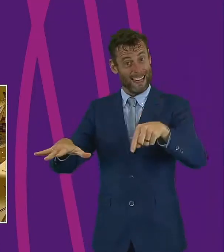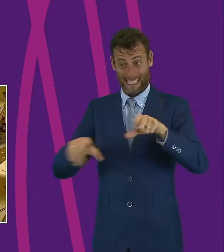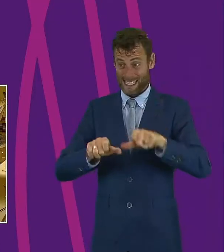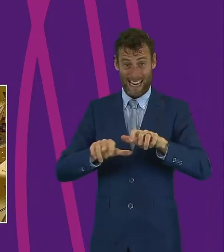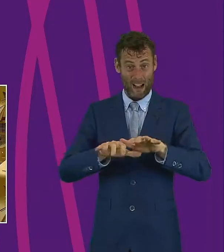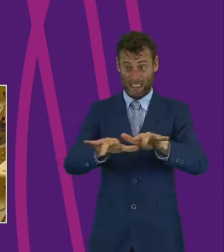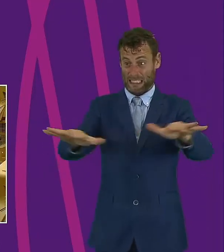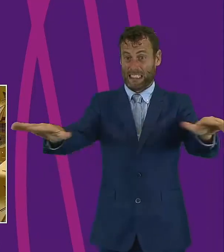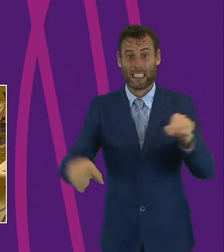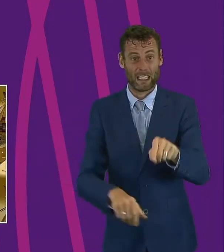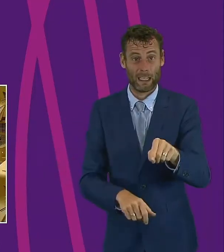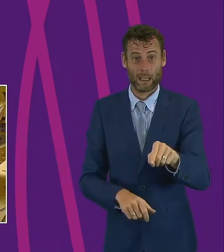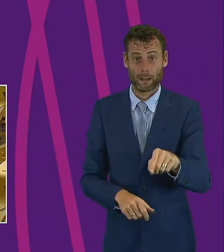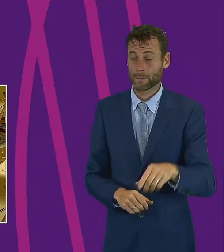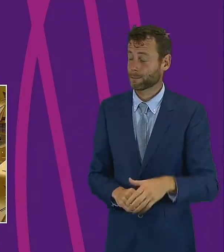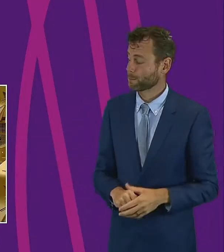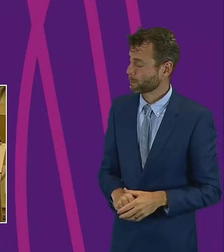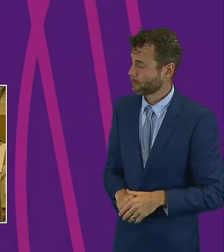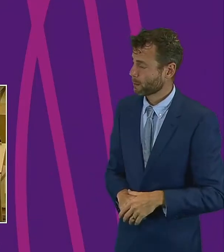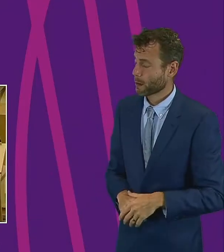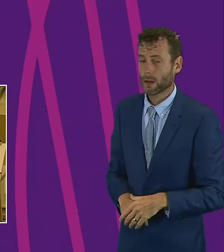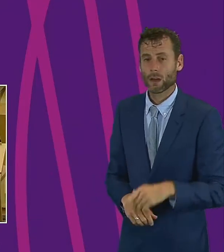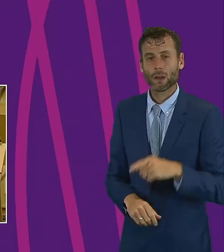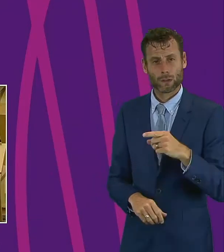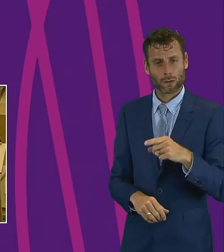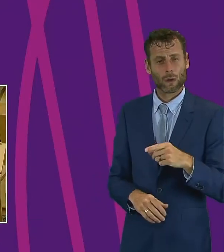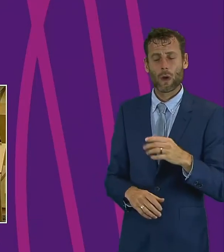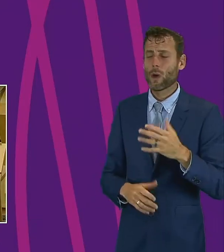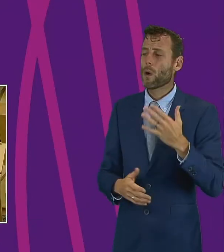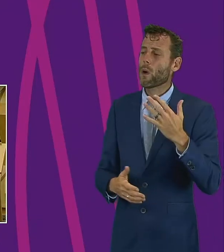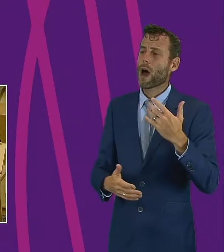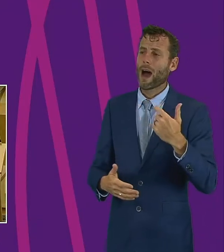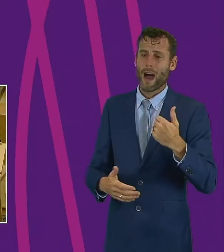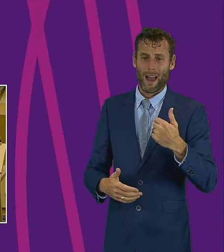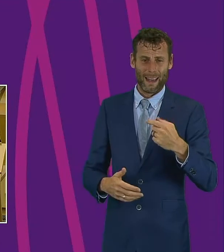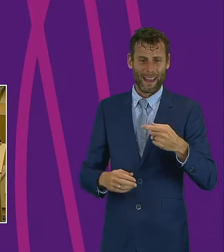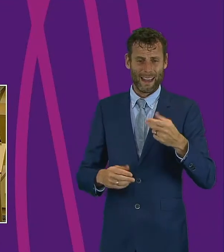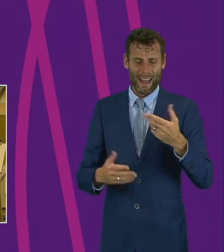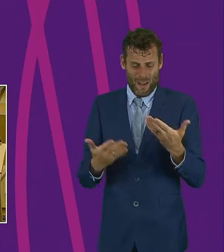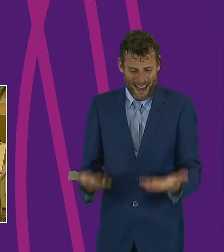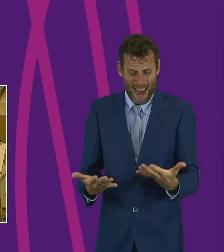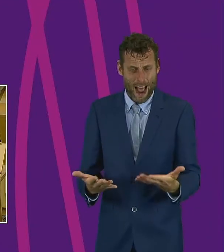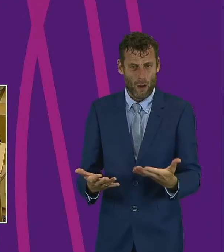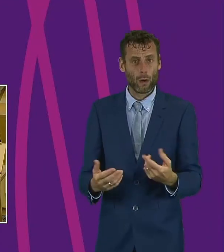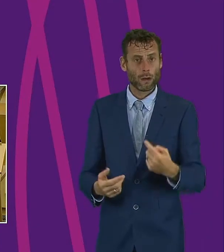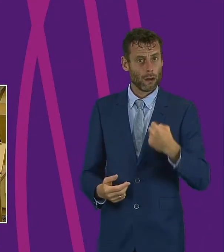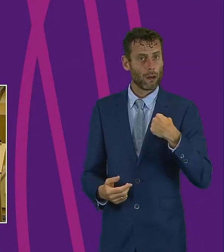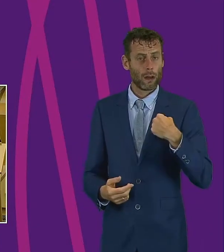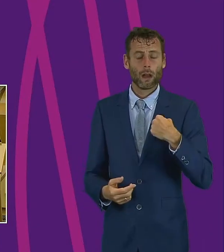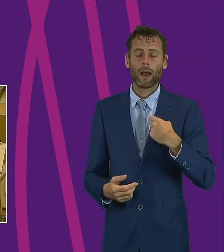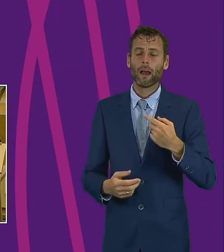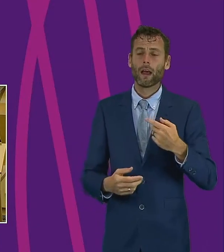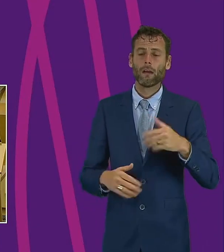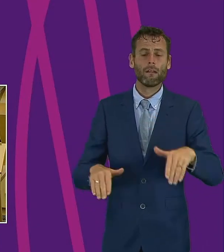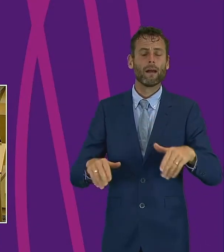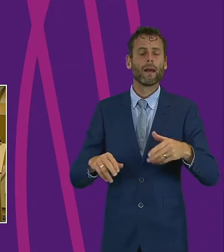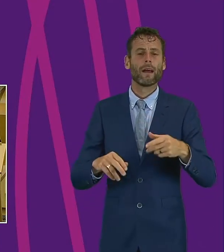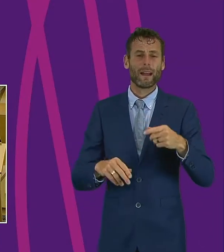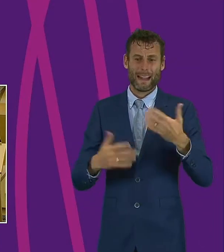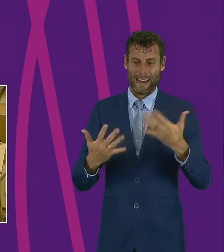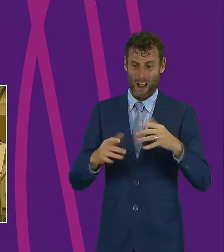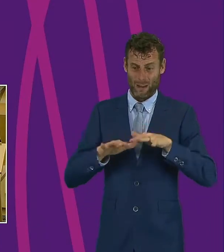say the biggest disservice I would do this country right now, in the teeth of a pandemic that may